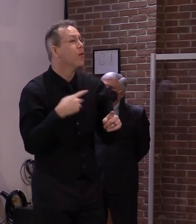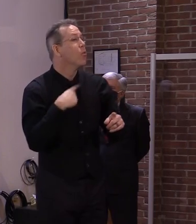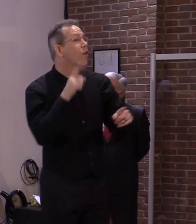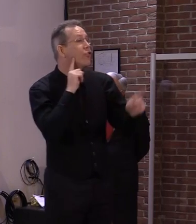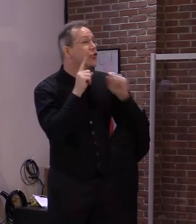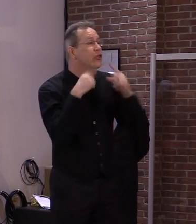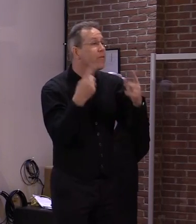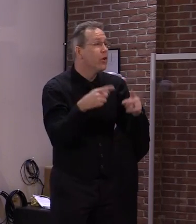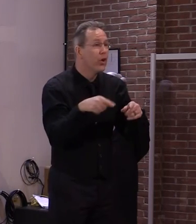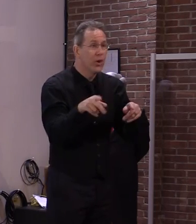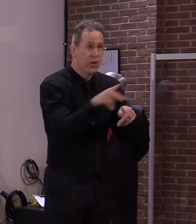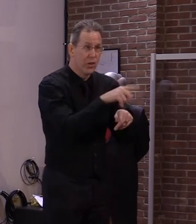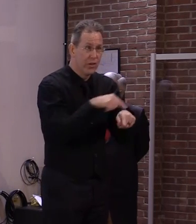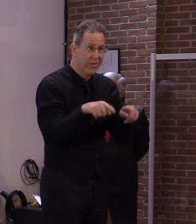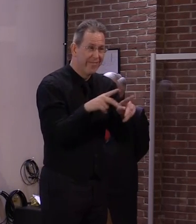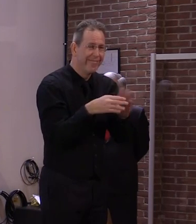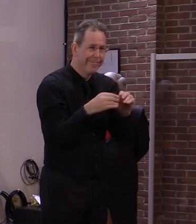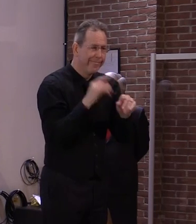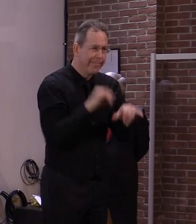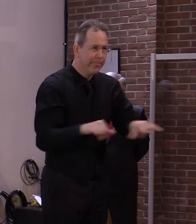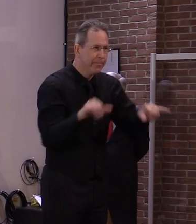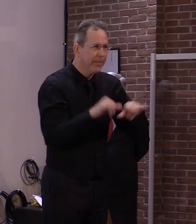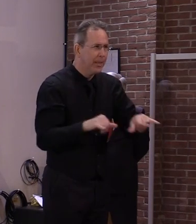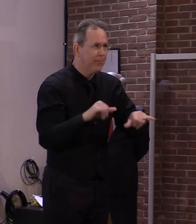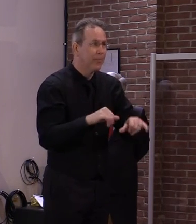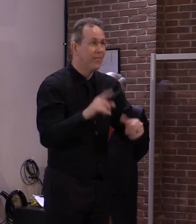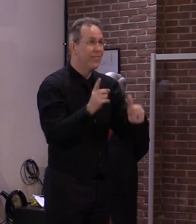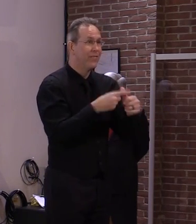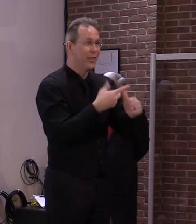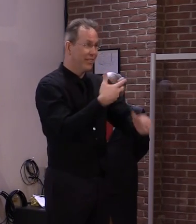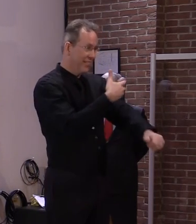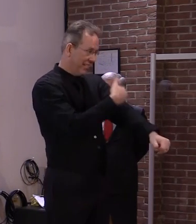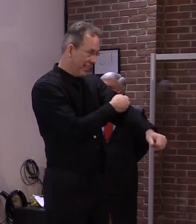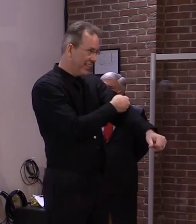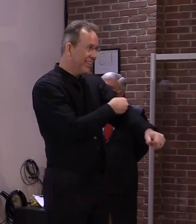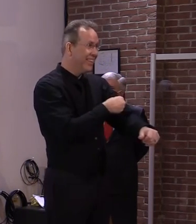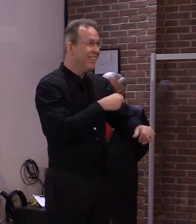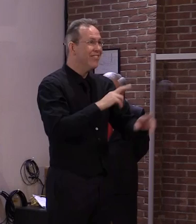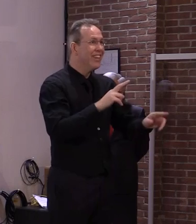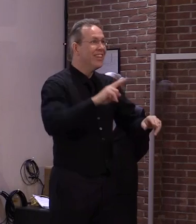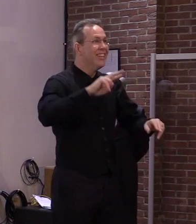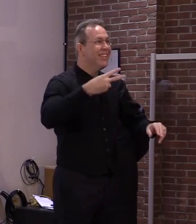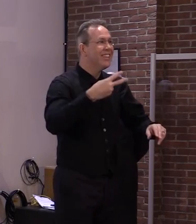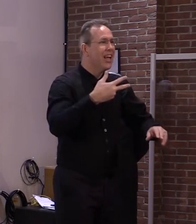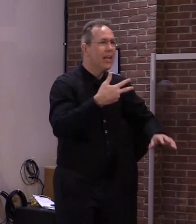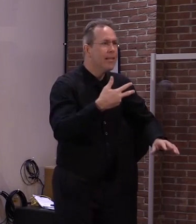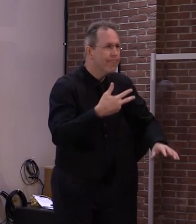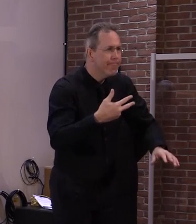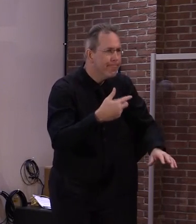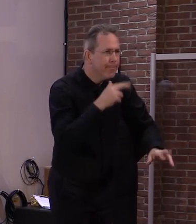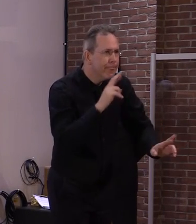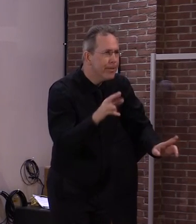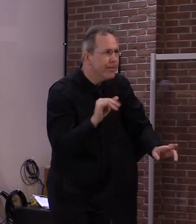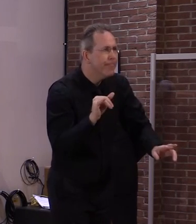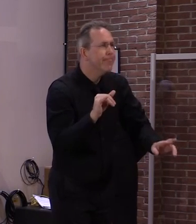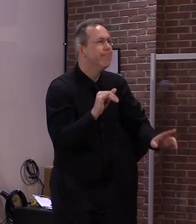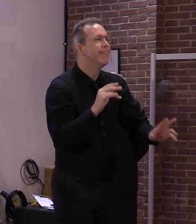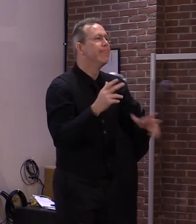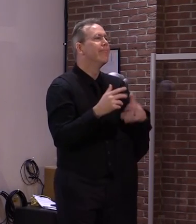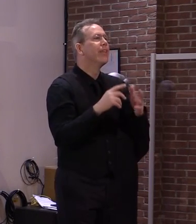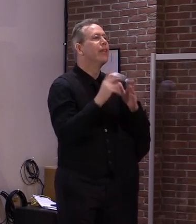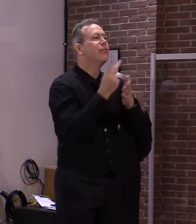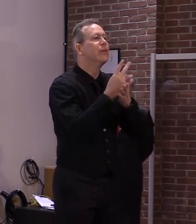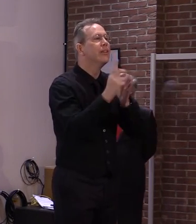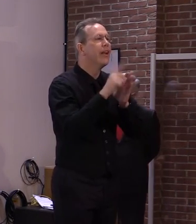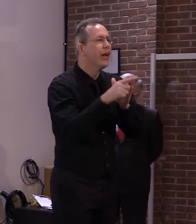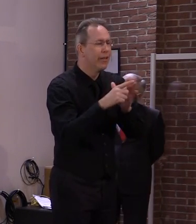receive you get your first dose, second dose, about a month later, let's say, and then there's 2 weeks after that, after your second dose,